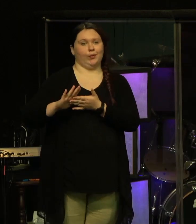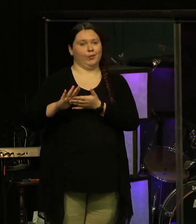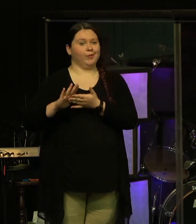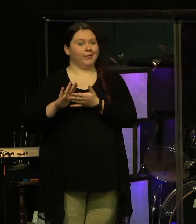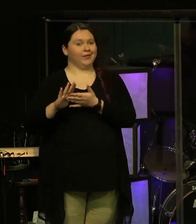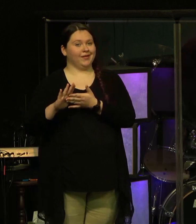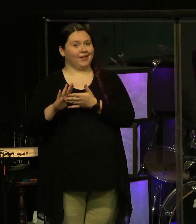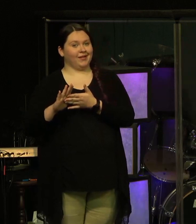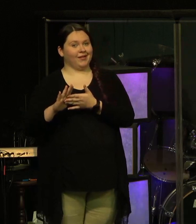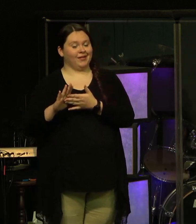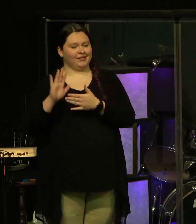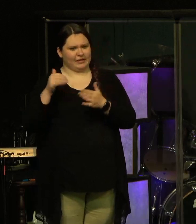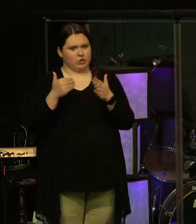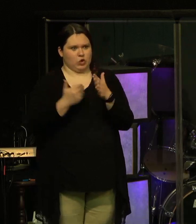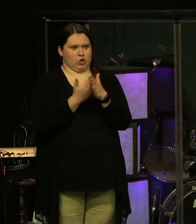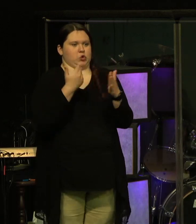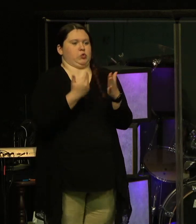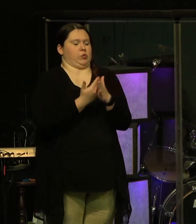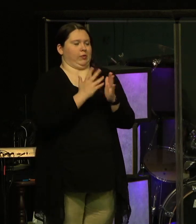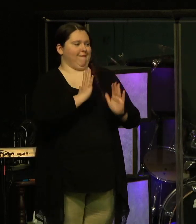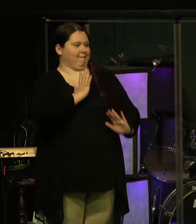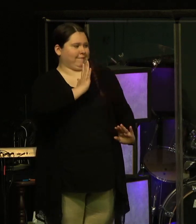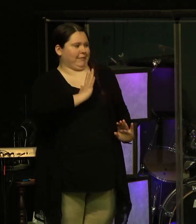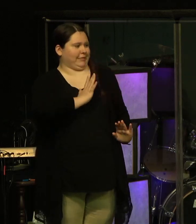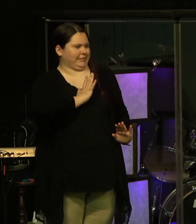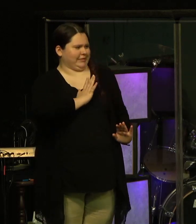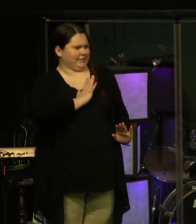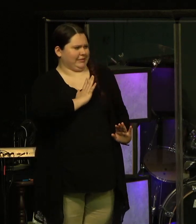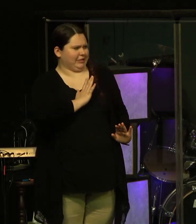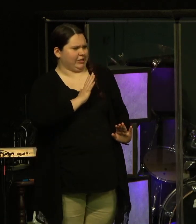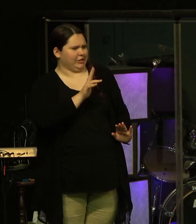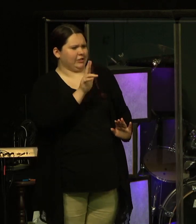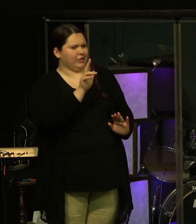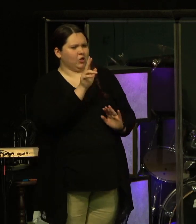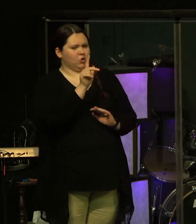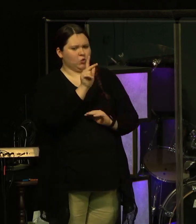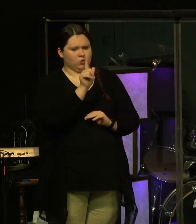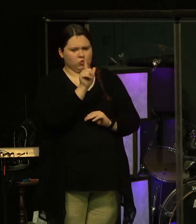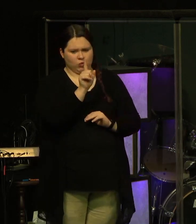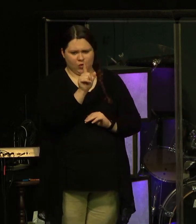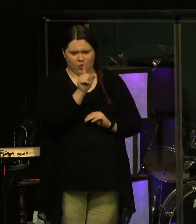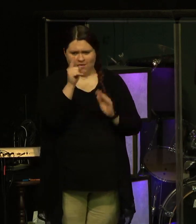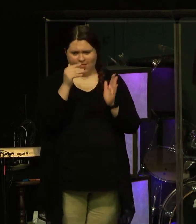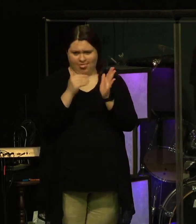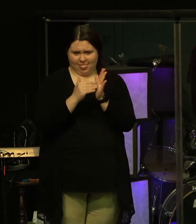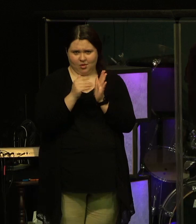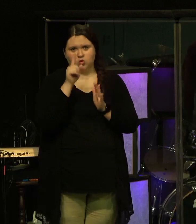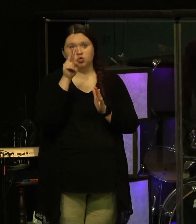That's a fairly new one they've come out with. It makes over 2,100 horsepower.